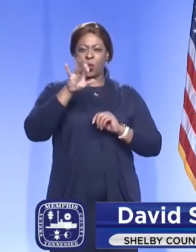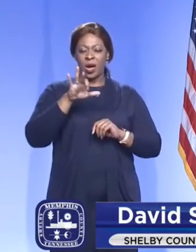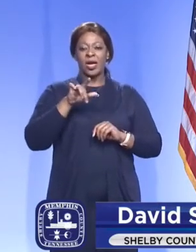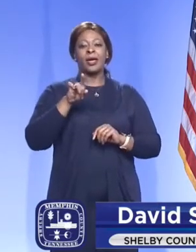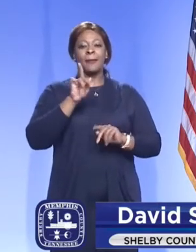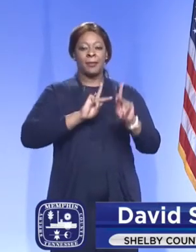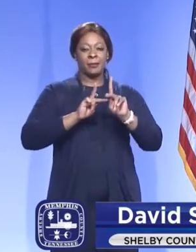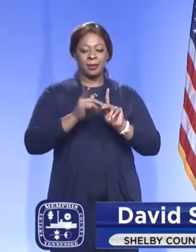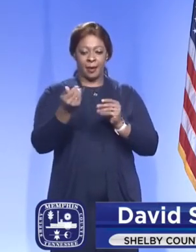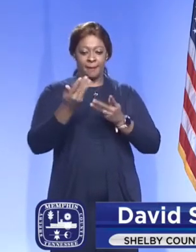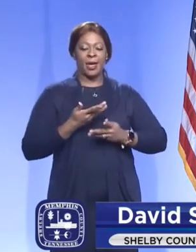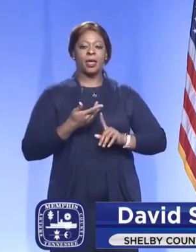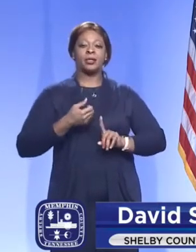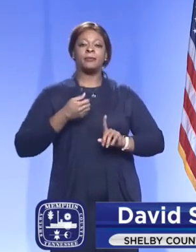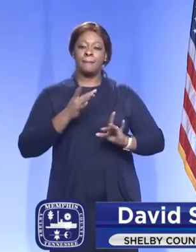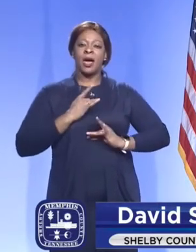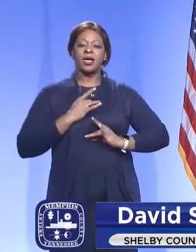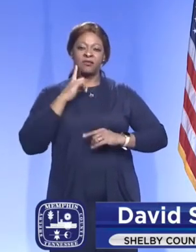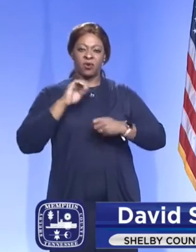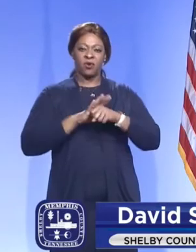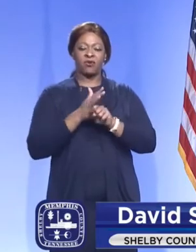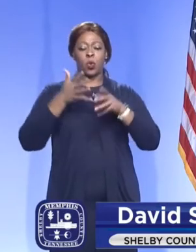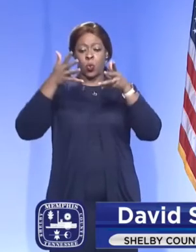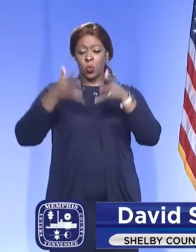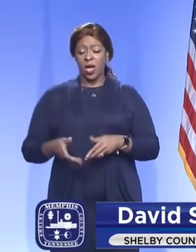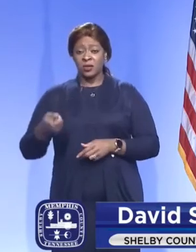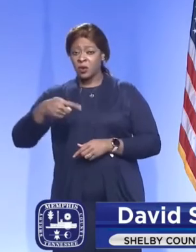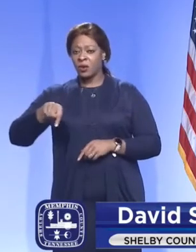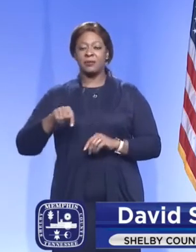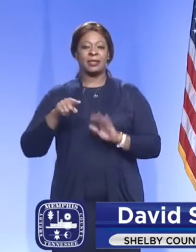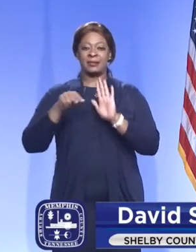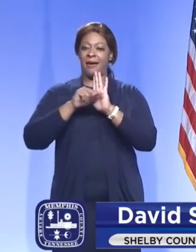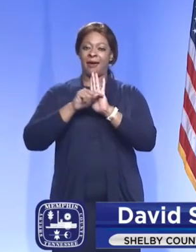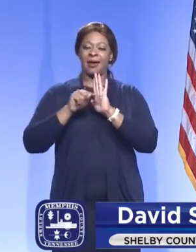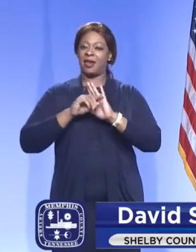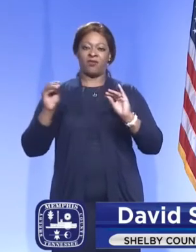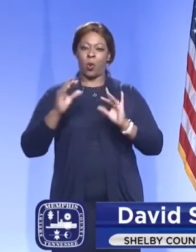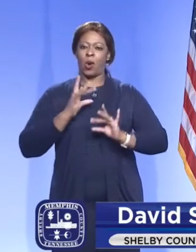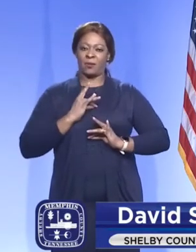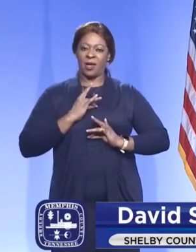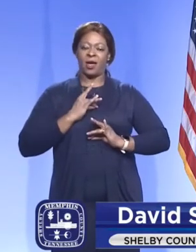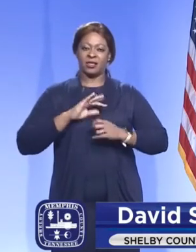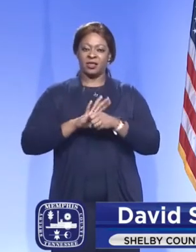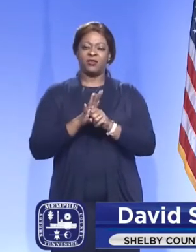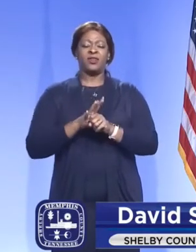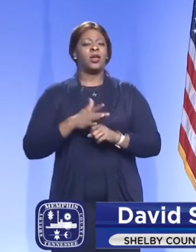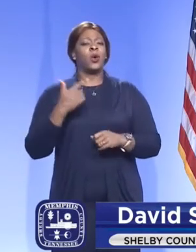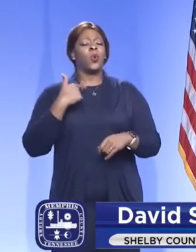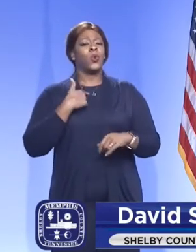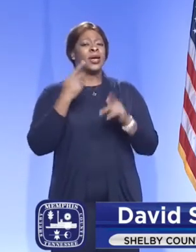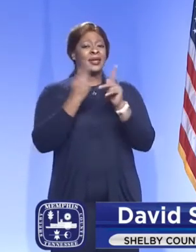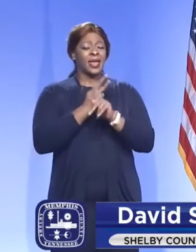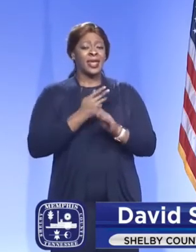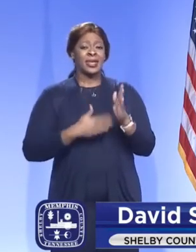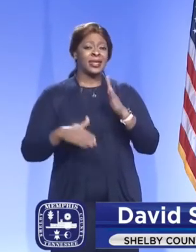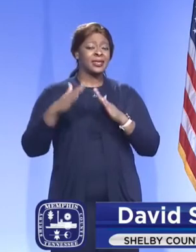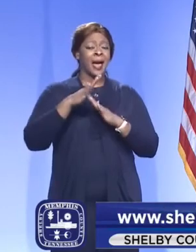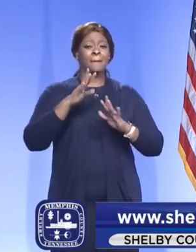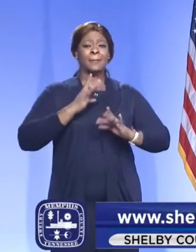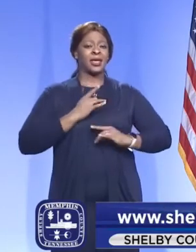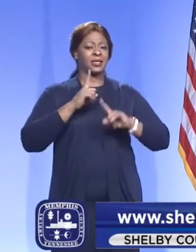So thank you for the question. At the moment, we're averaging around 1,500 or 1,600 tests